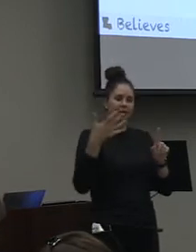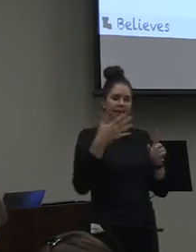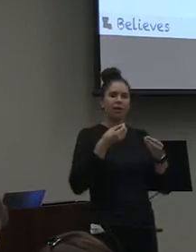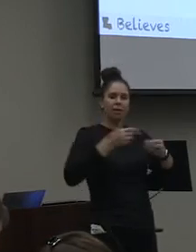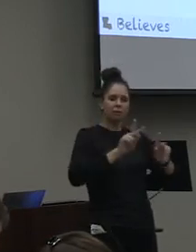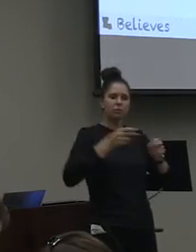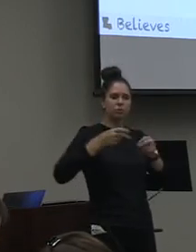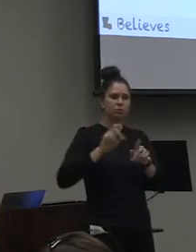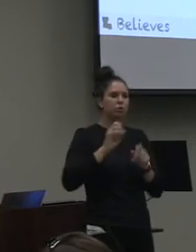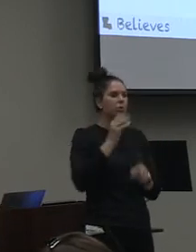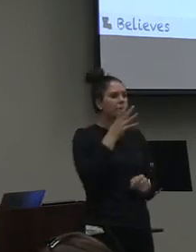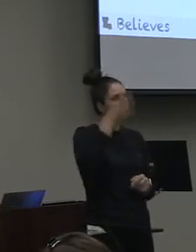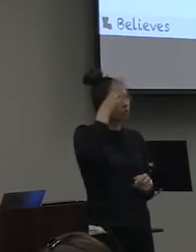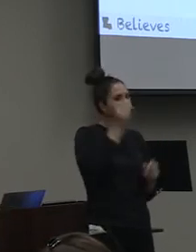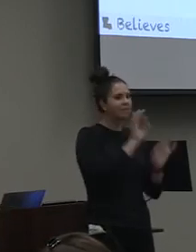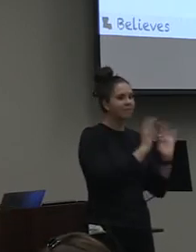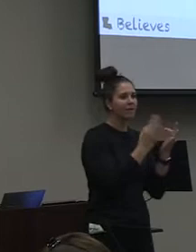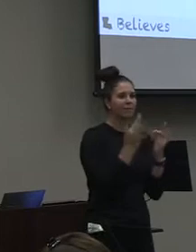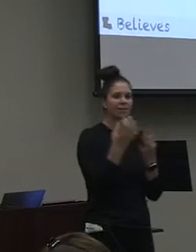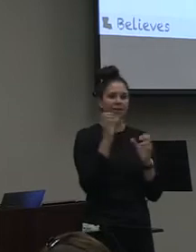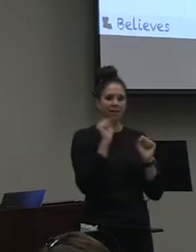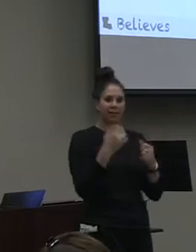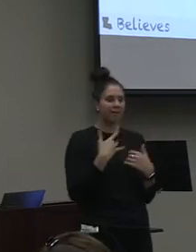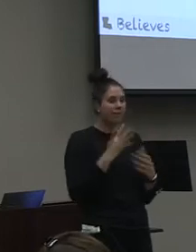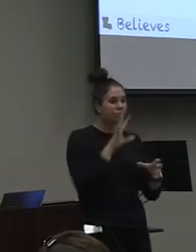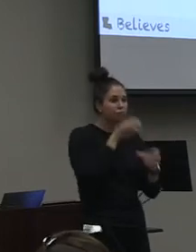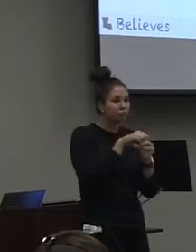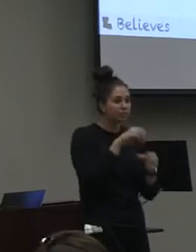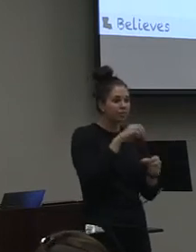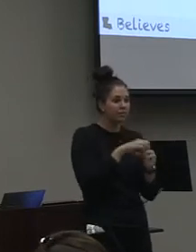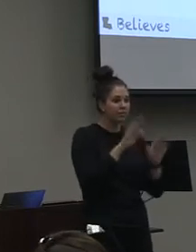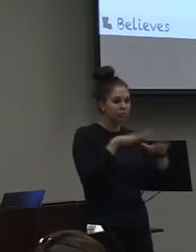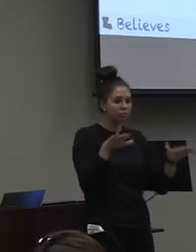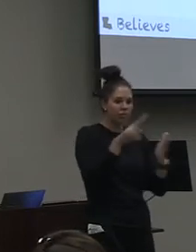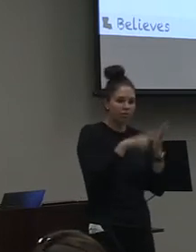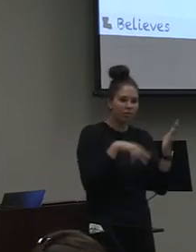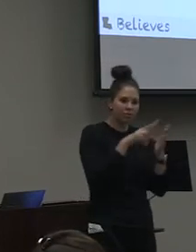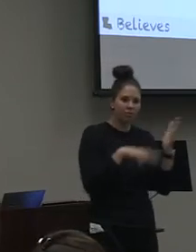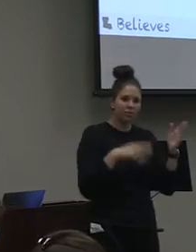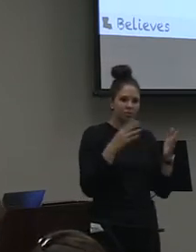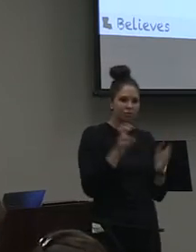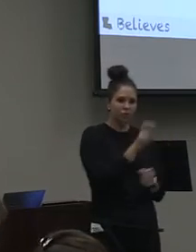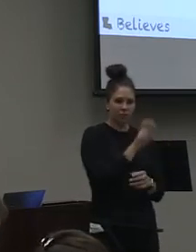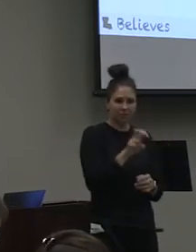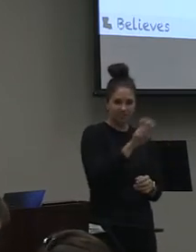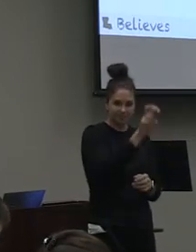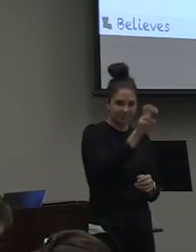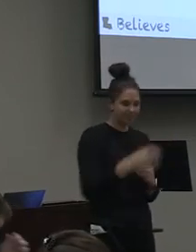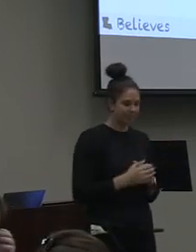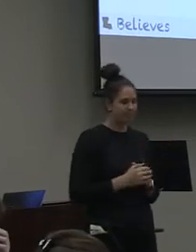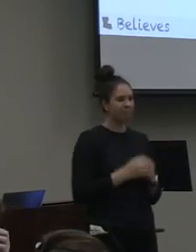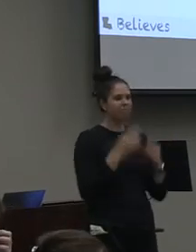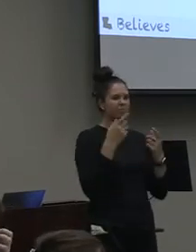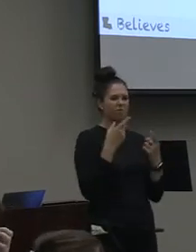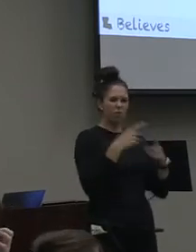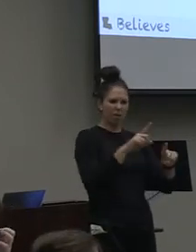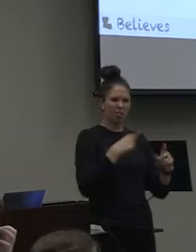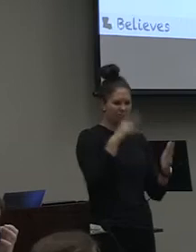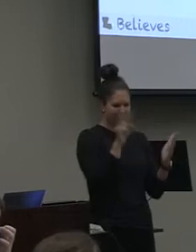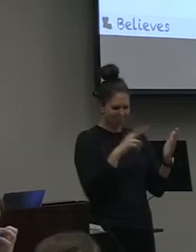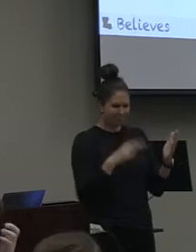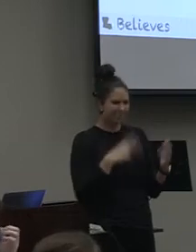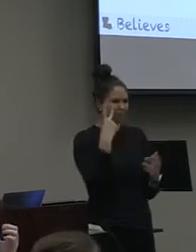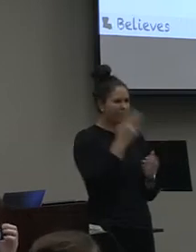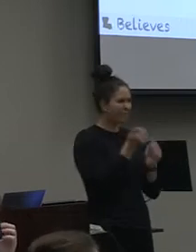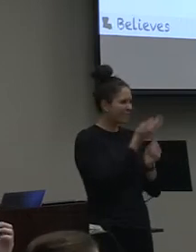opportunities so that parents and families can be engaged in children's literacy journeys. So as I read over those, I saw a few of